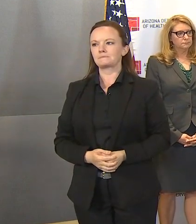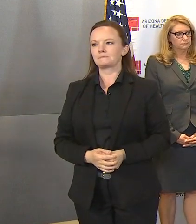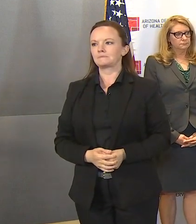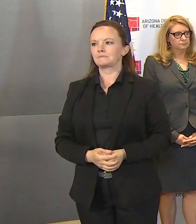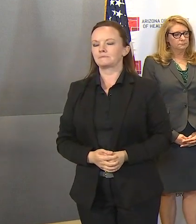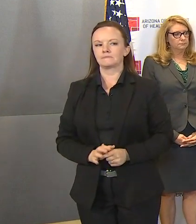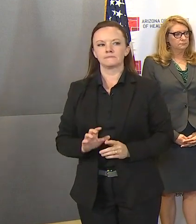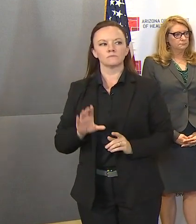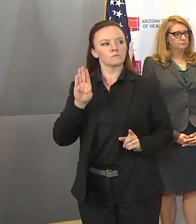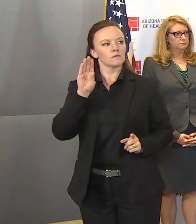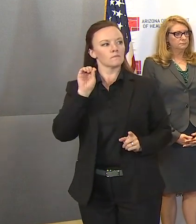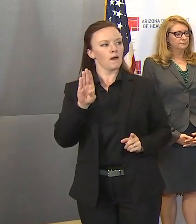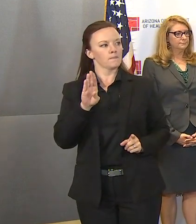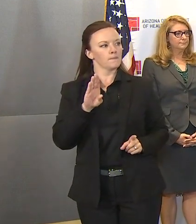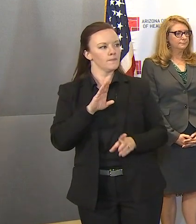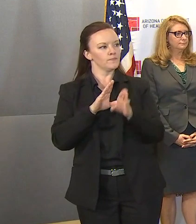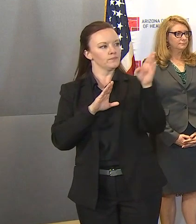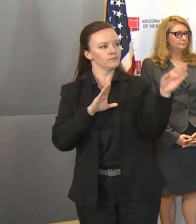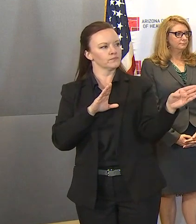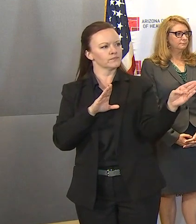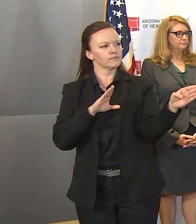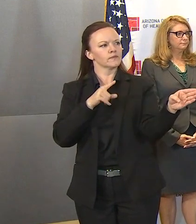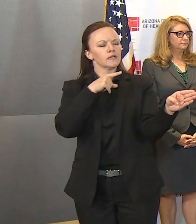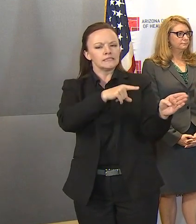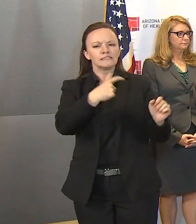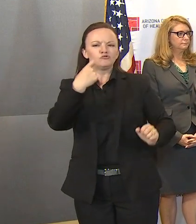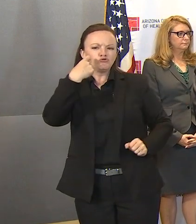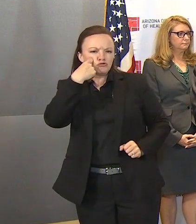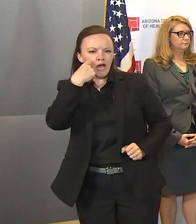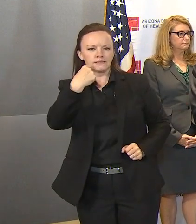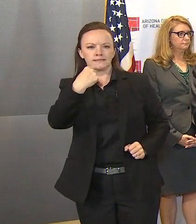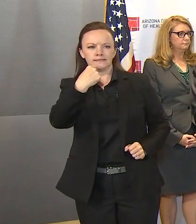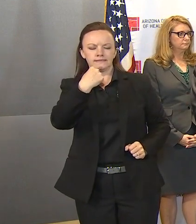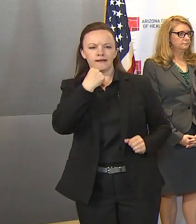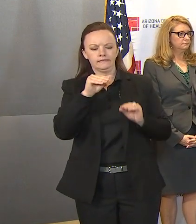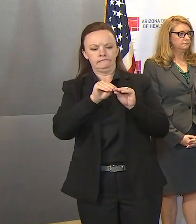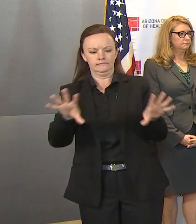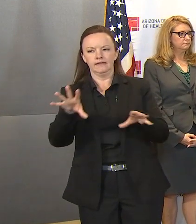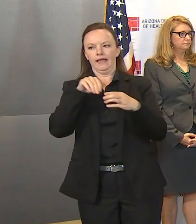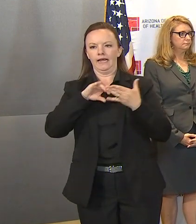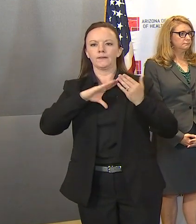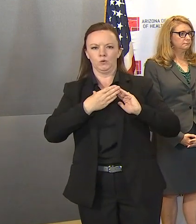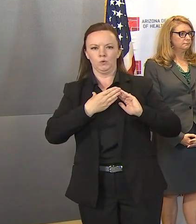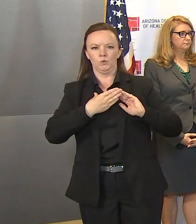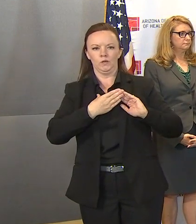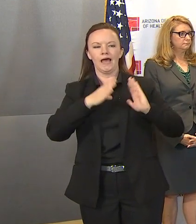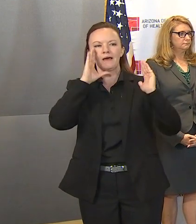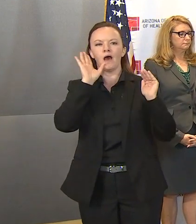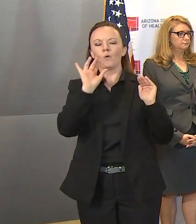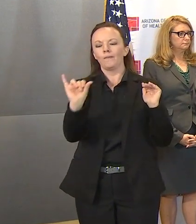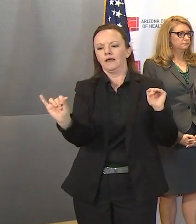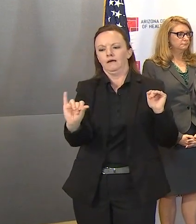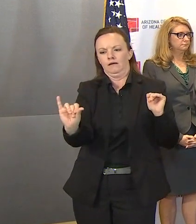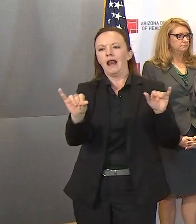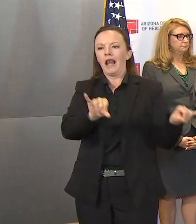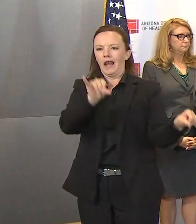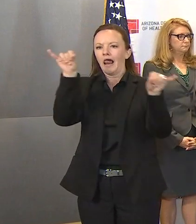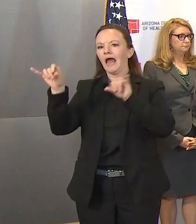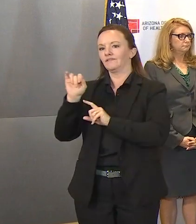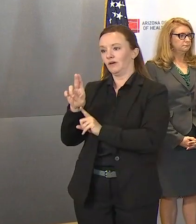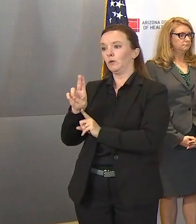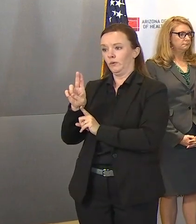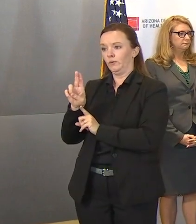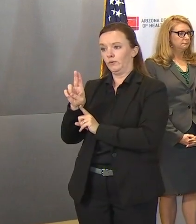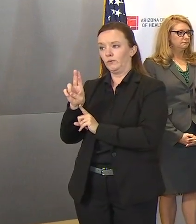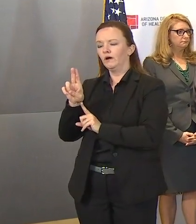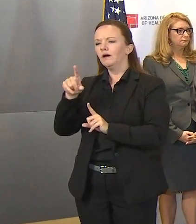Let's start with Bob. You just said that it's in the community now and you expect it to be similar to a normal flu season.